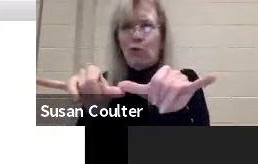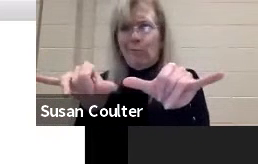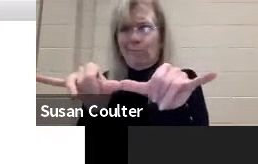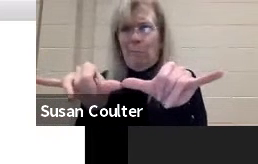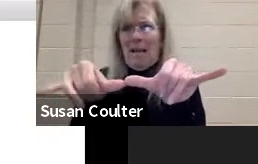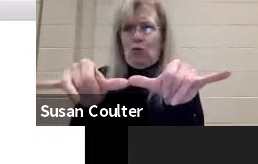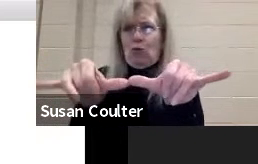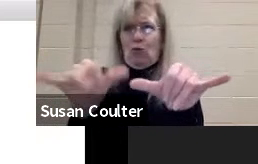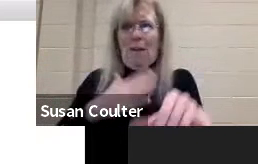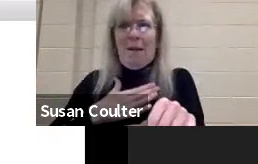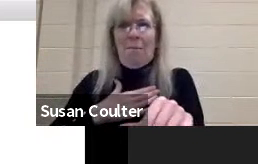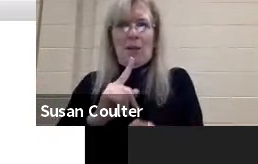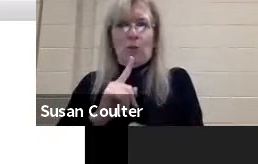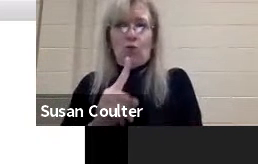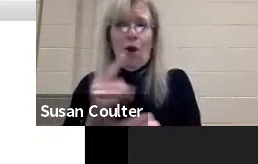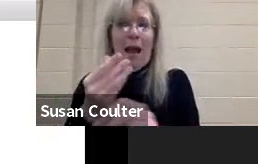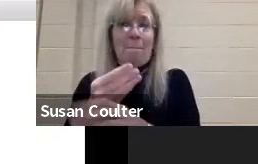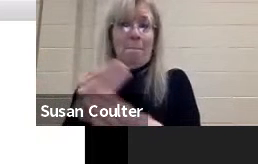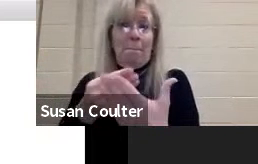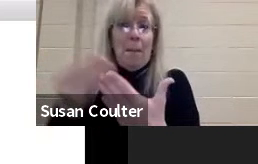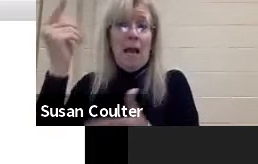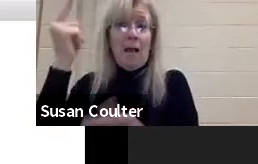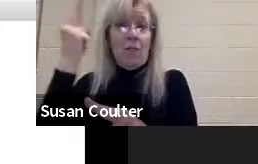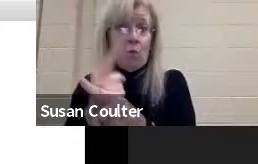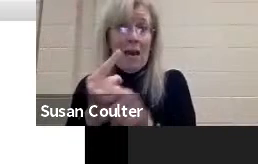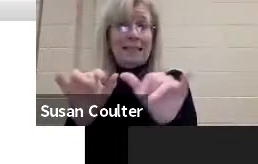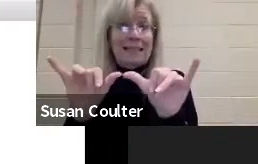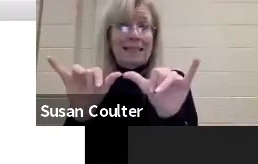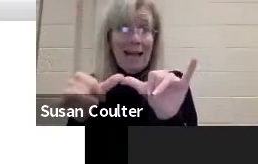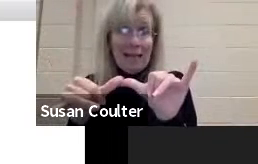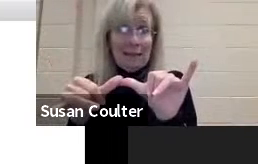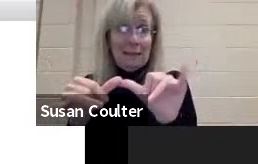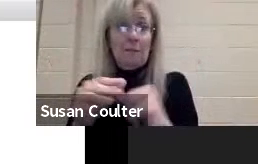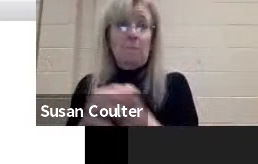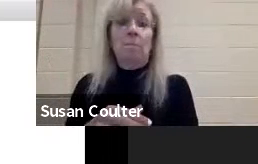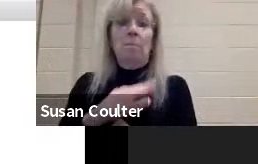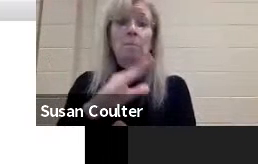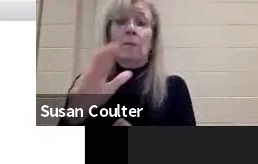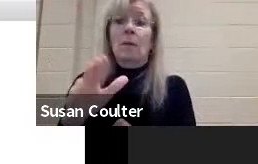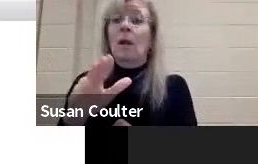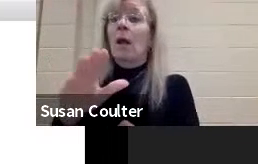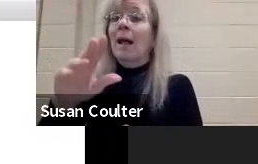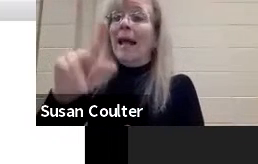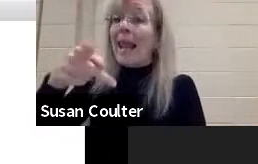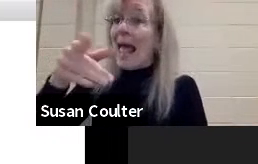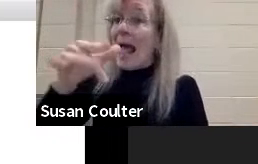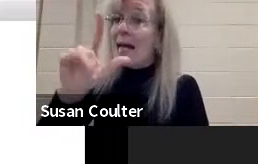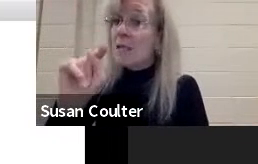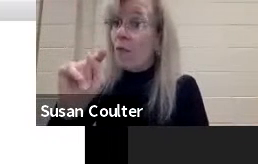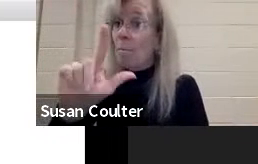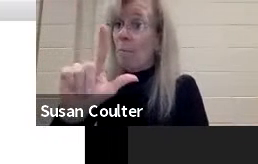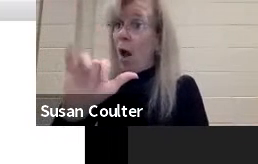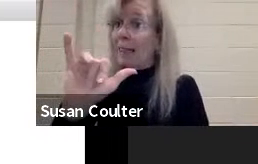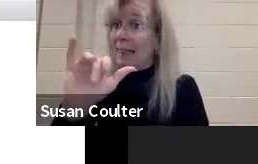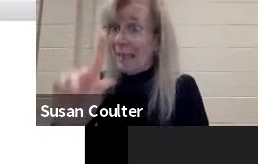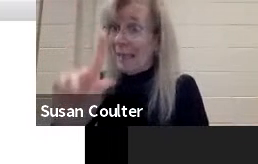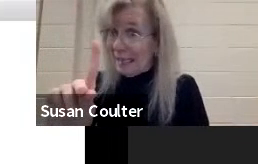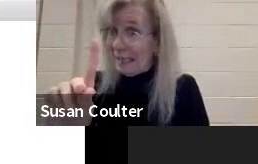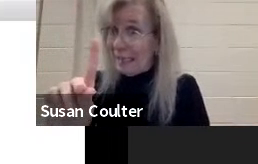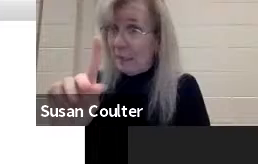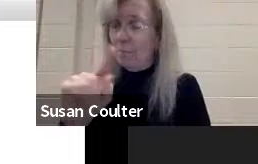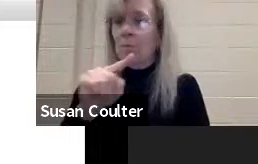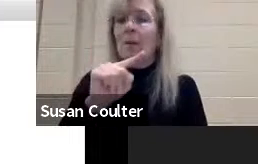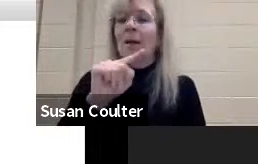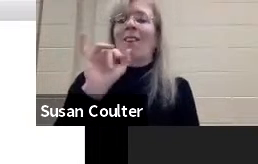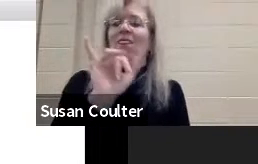I measured mine, make sure I buy the right size. It has the pot